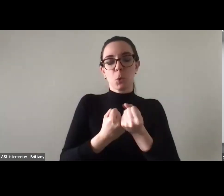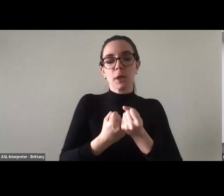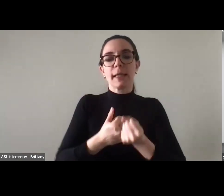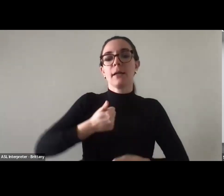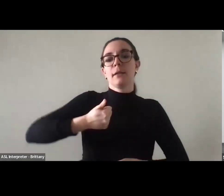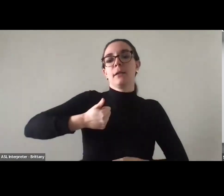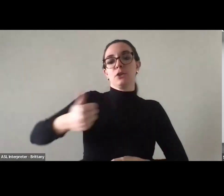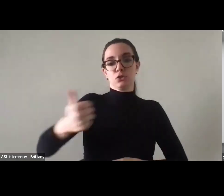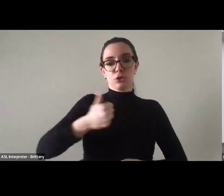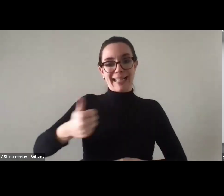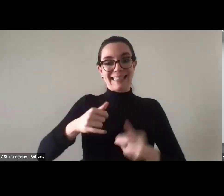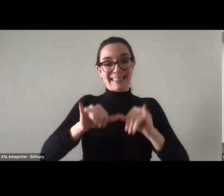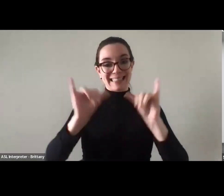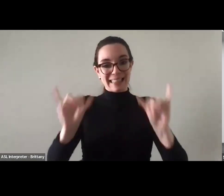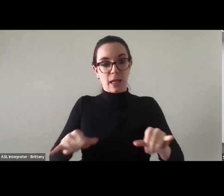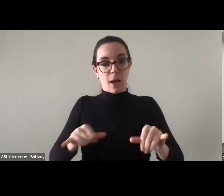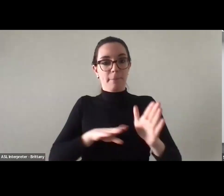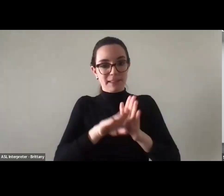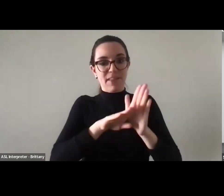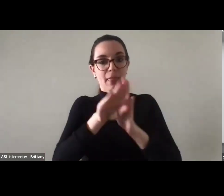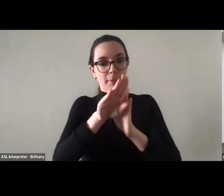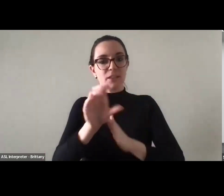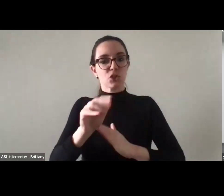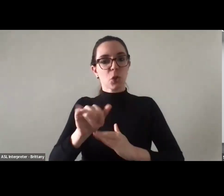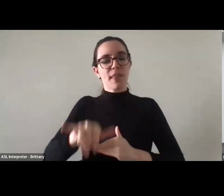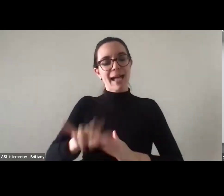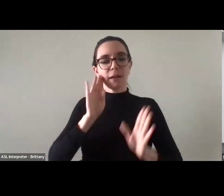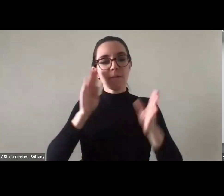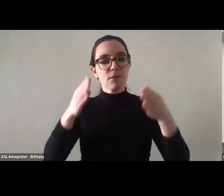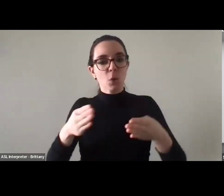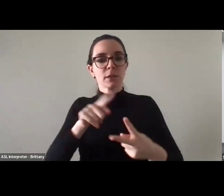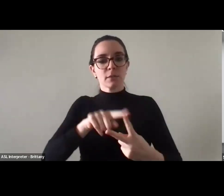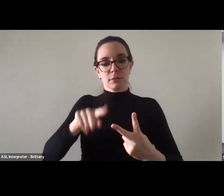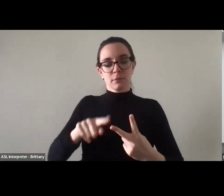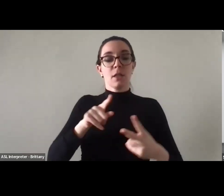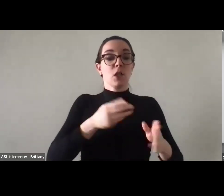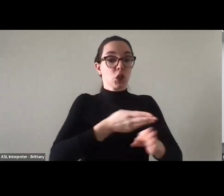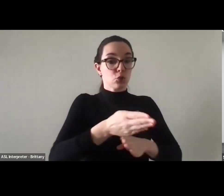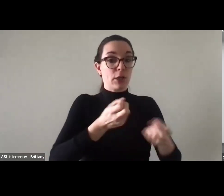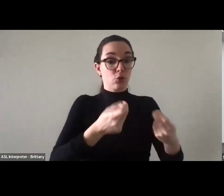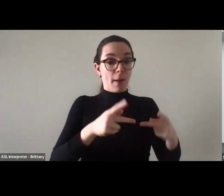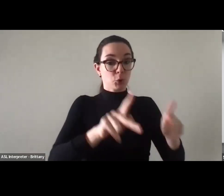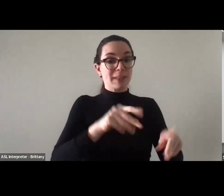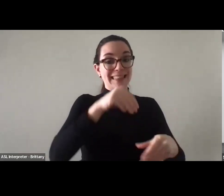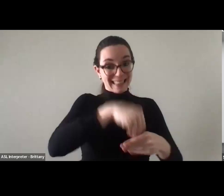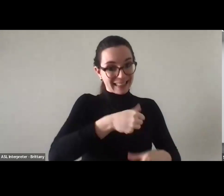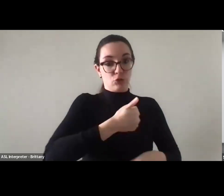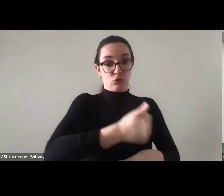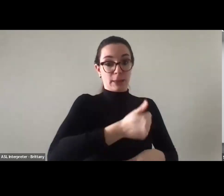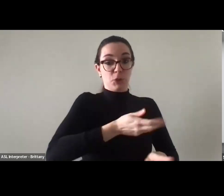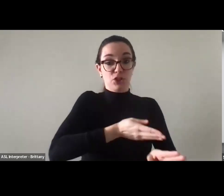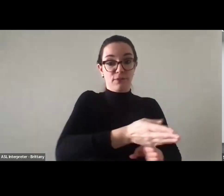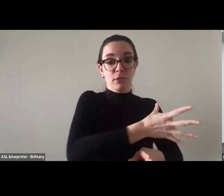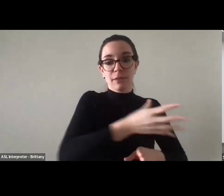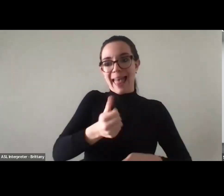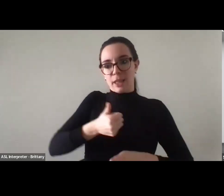development. So as I say, it's dual kind of focus of both career opportunities in transportation, and then